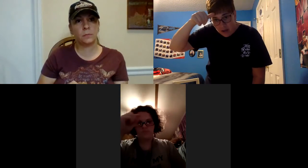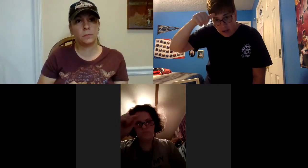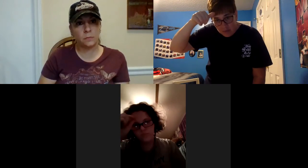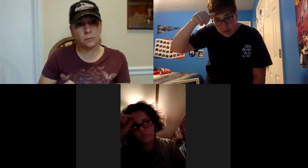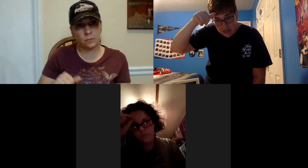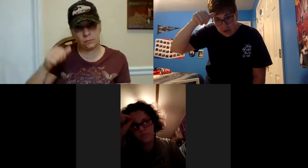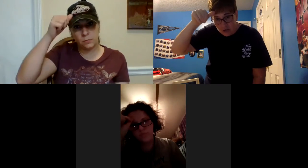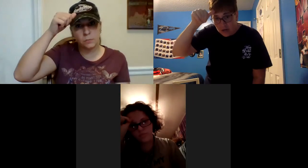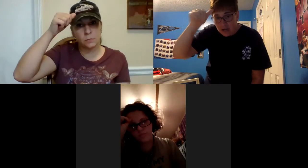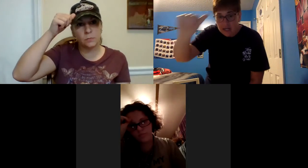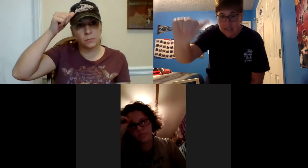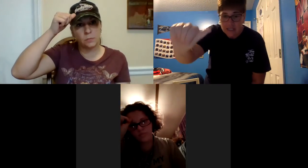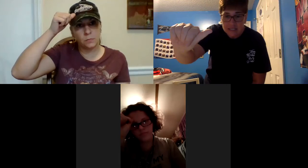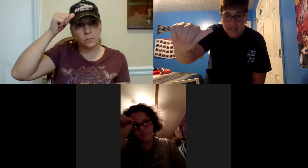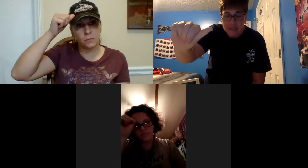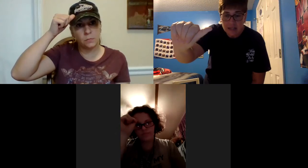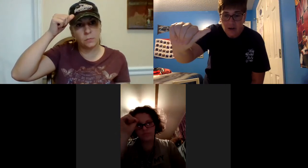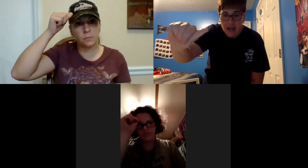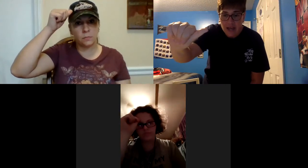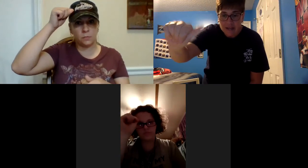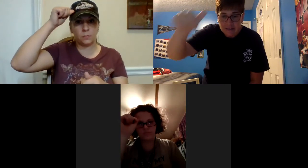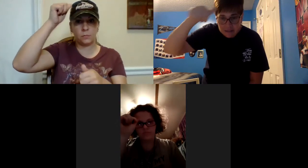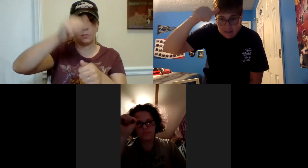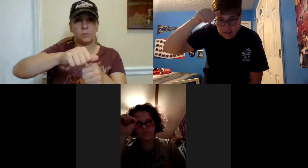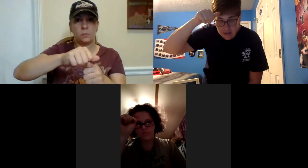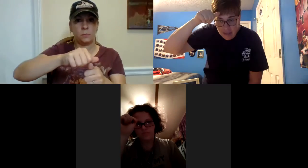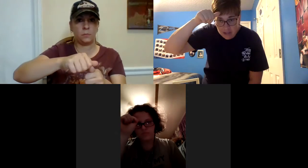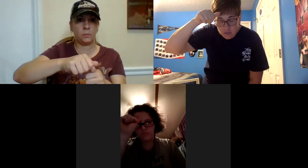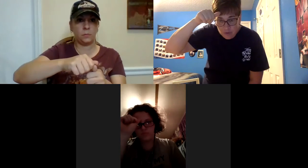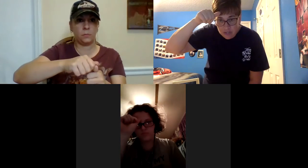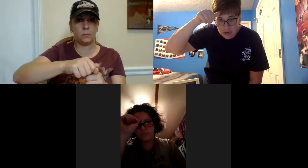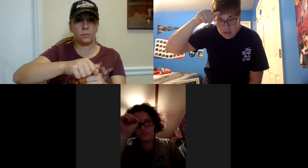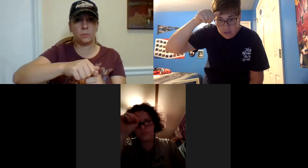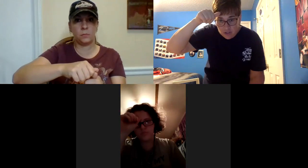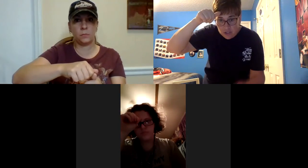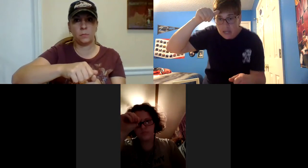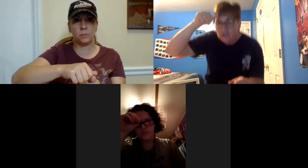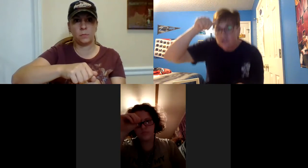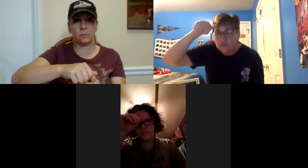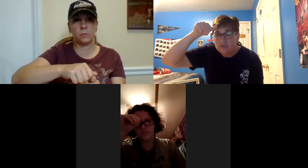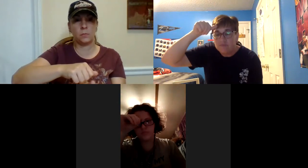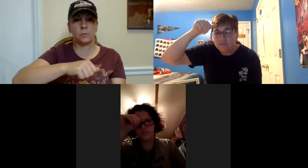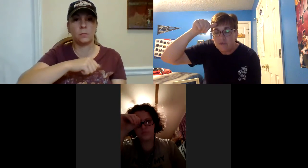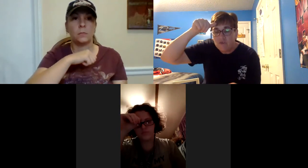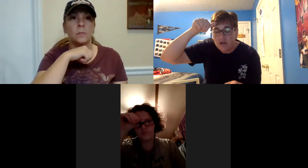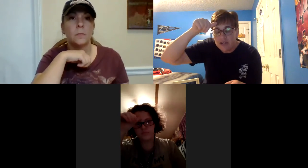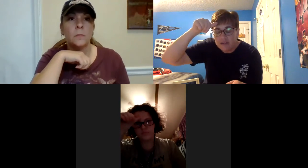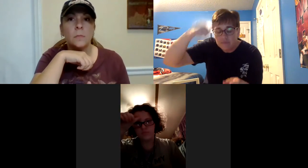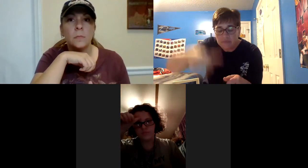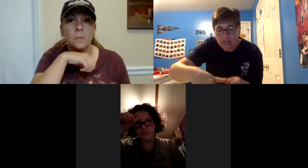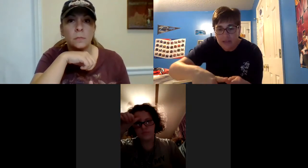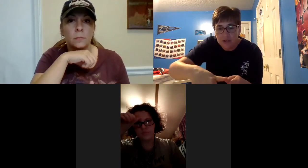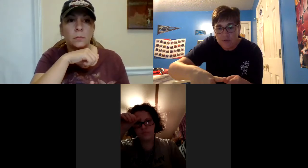thumb up near, it's like the letter A, and you're putting it here at your